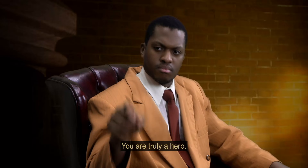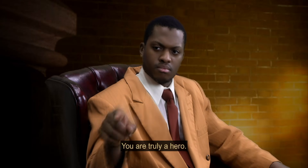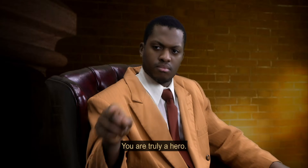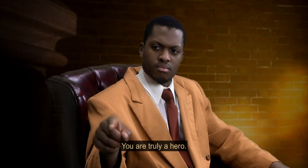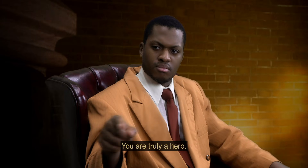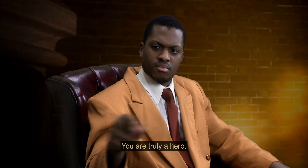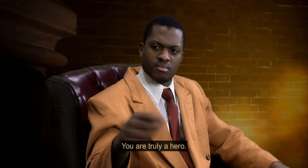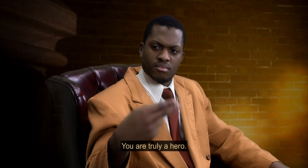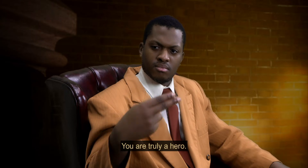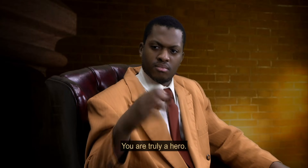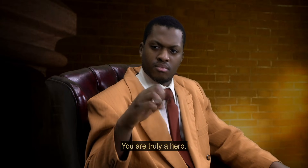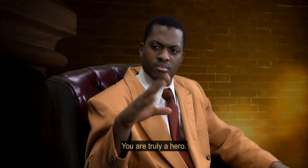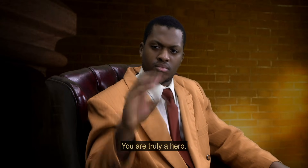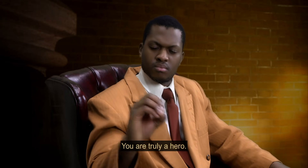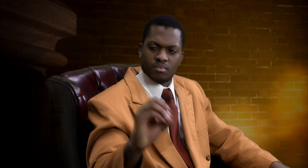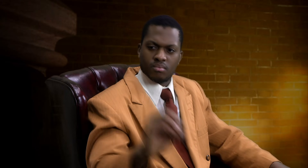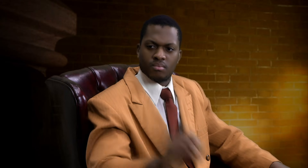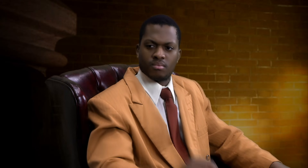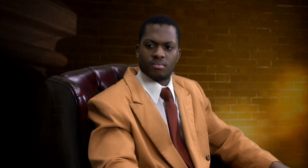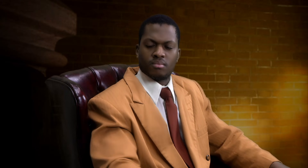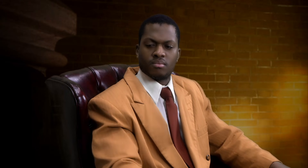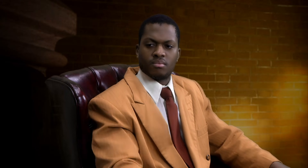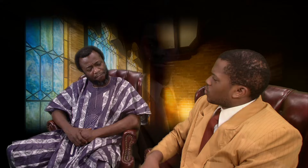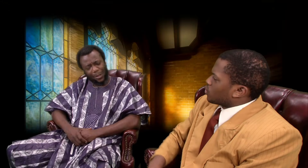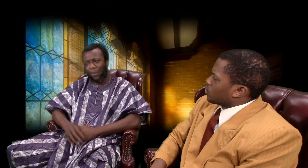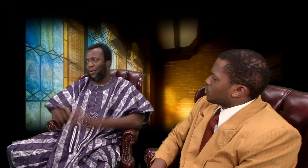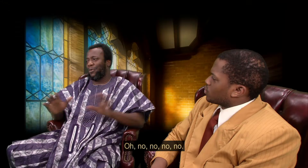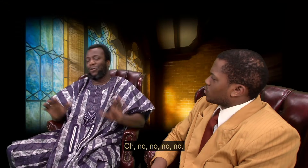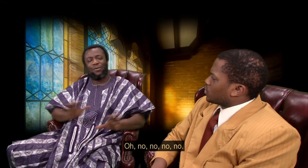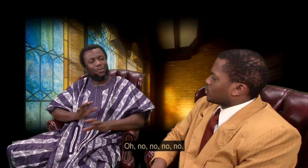You are truly a hero. Oh, no.